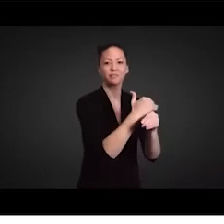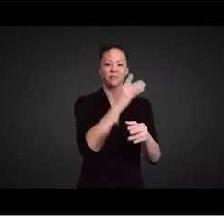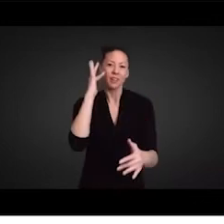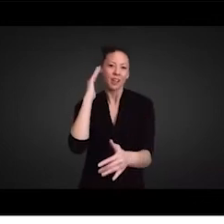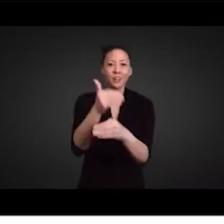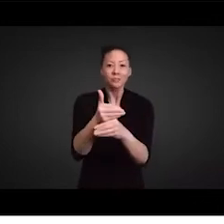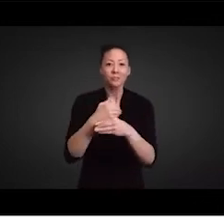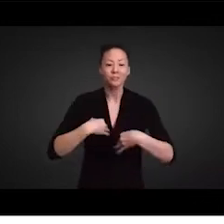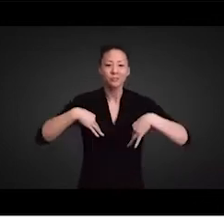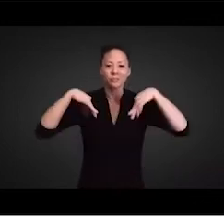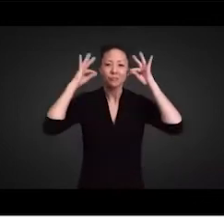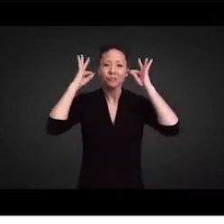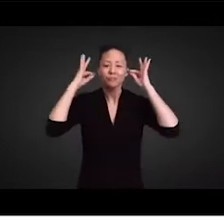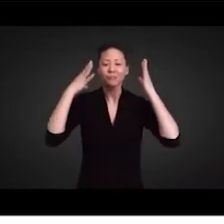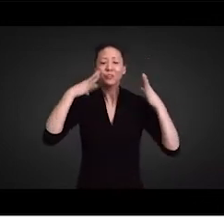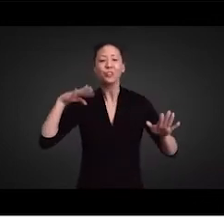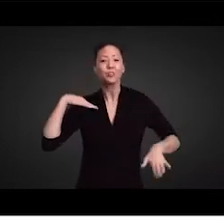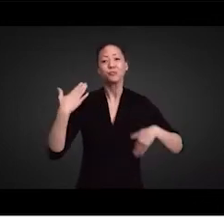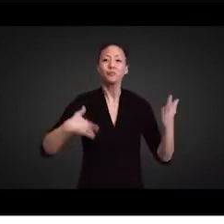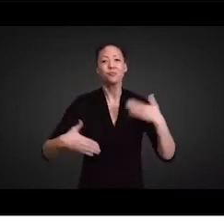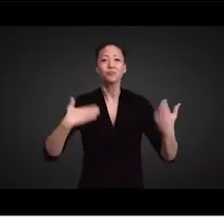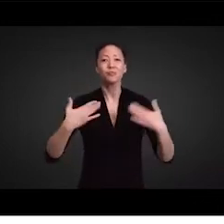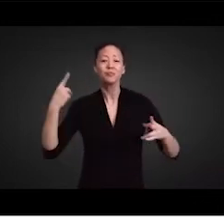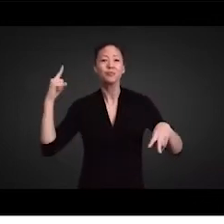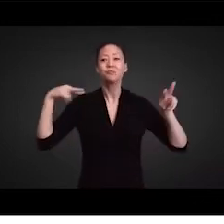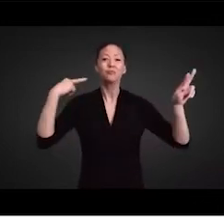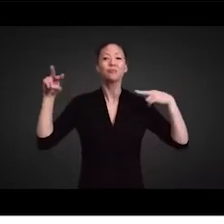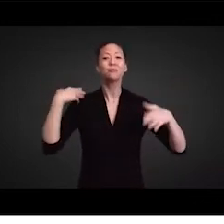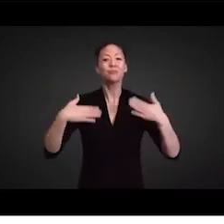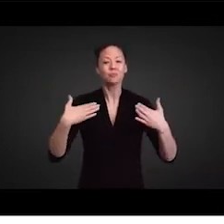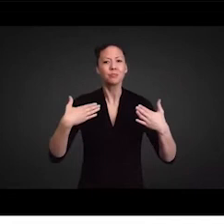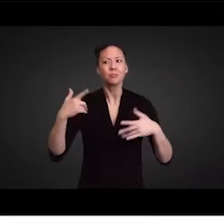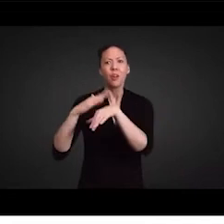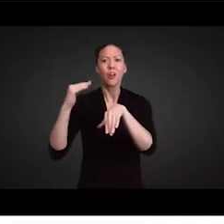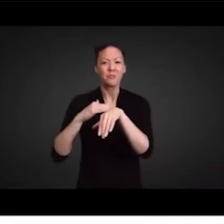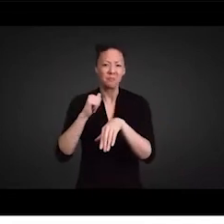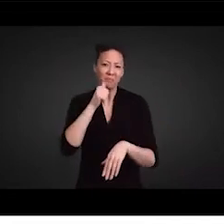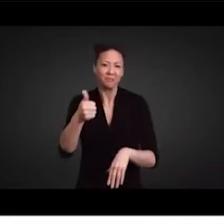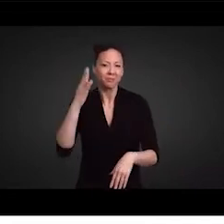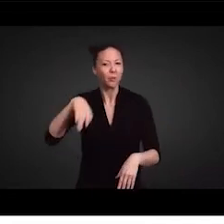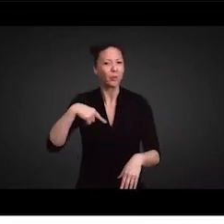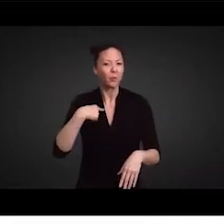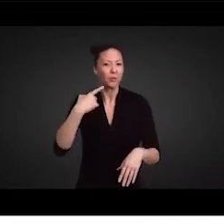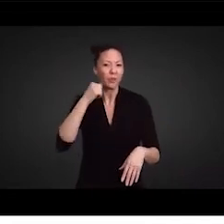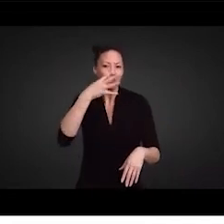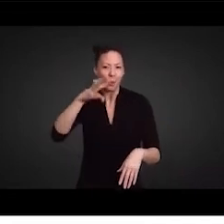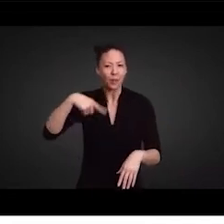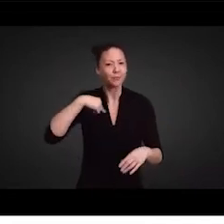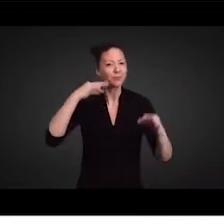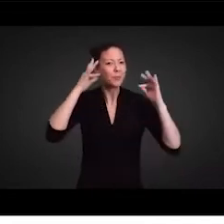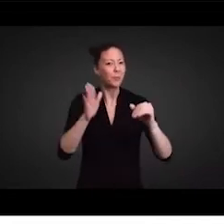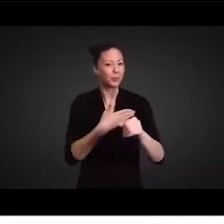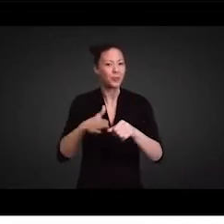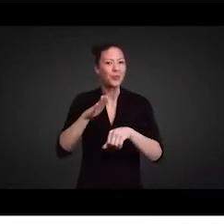day, when I step outside the front door, I immediately put up a wall. I use earbuds to deflect the world I can't